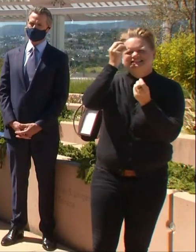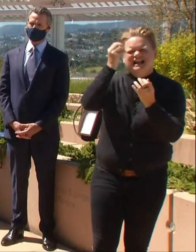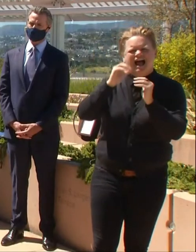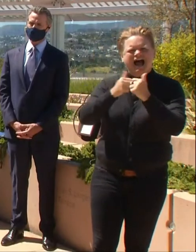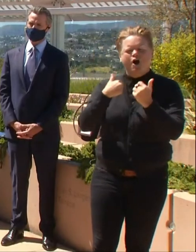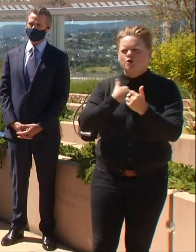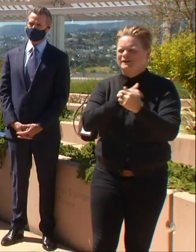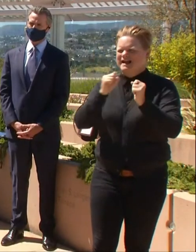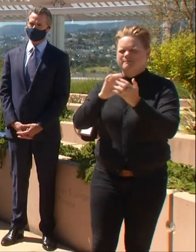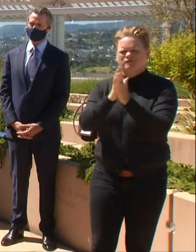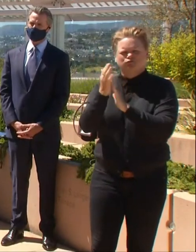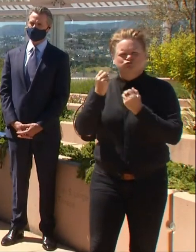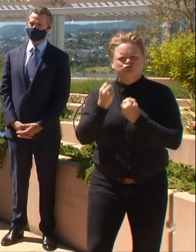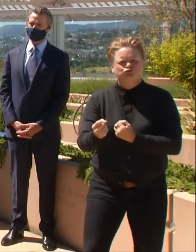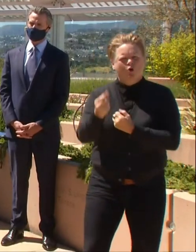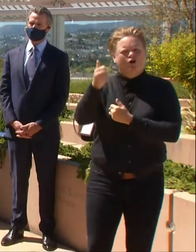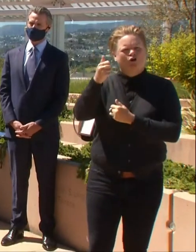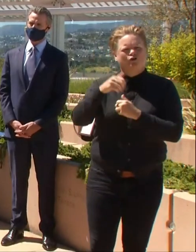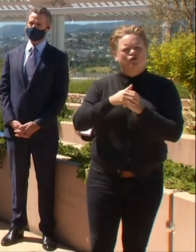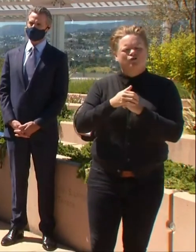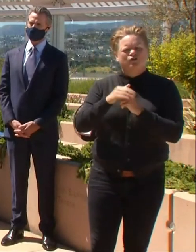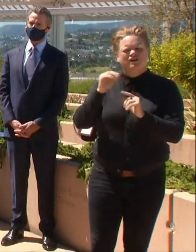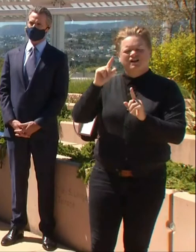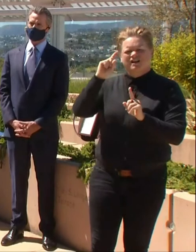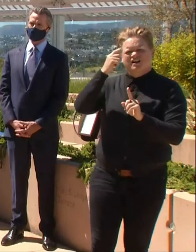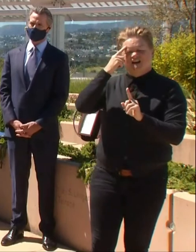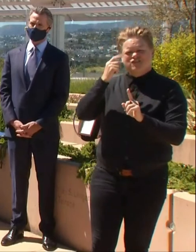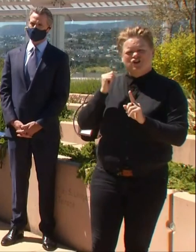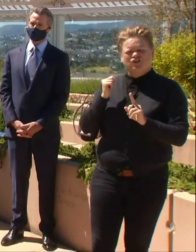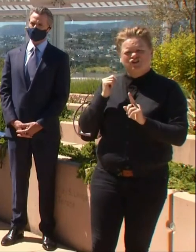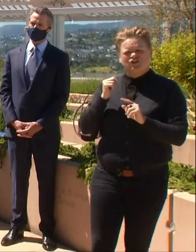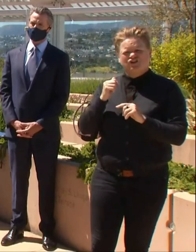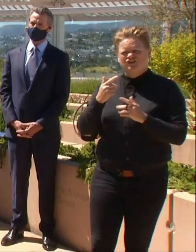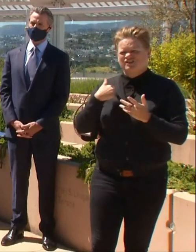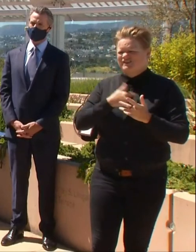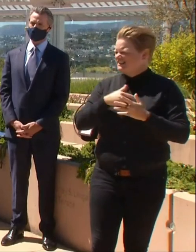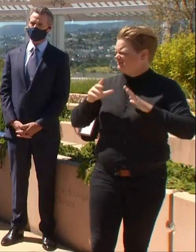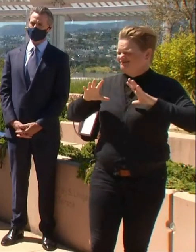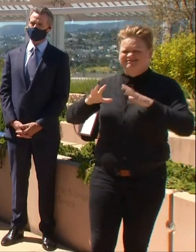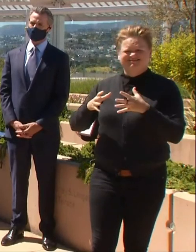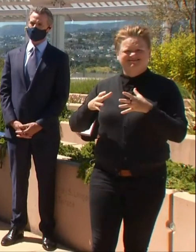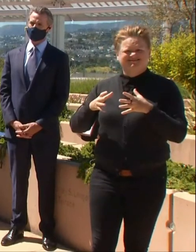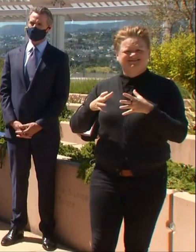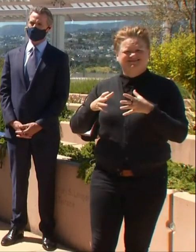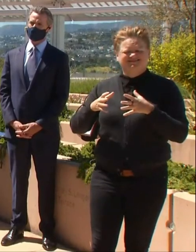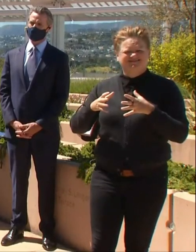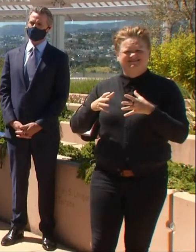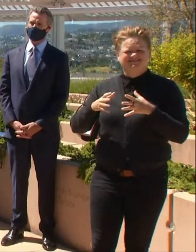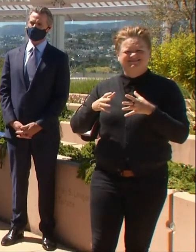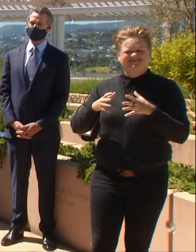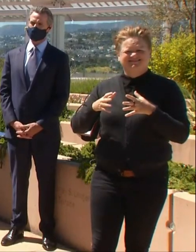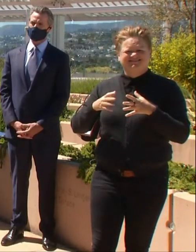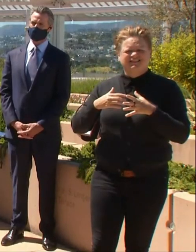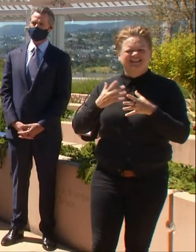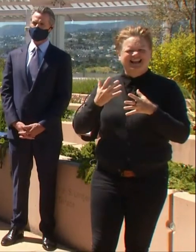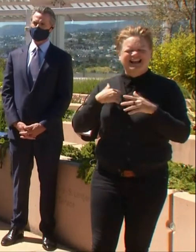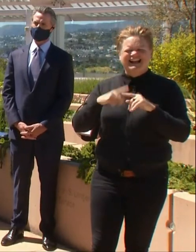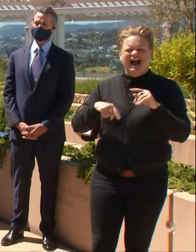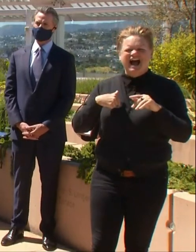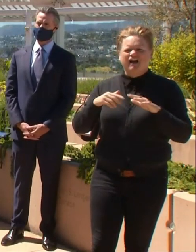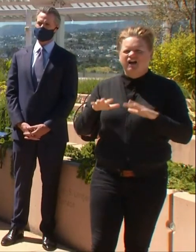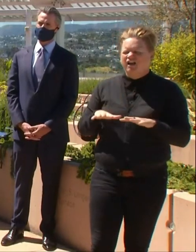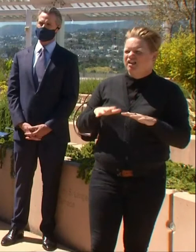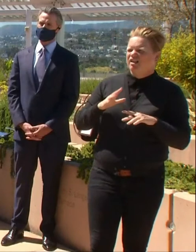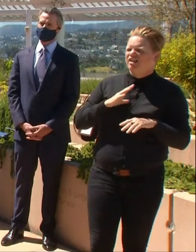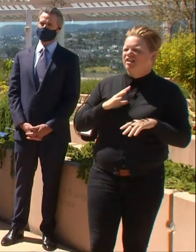ideas, the governor as well. And so that's who we are. We can't accept the unacceptable. These are not just, you know, laws matter